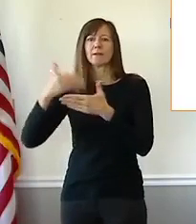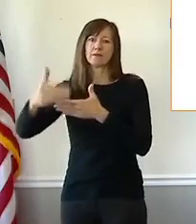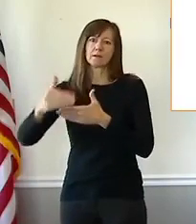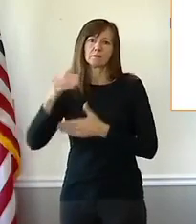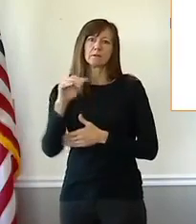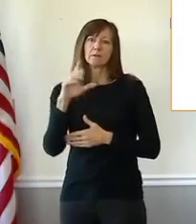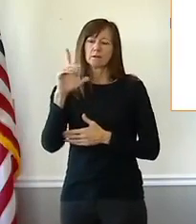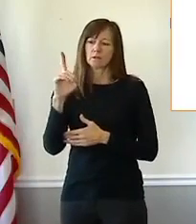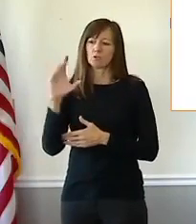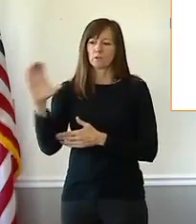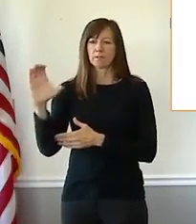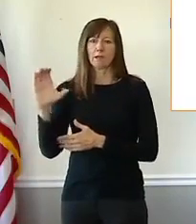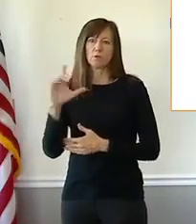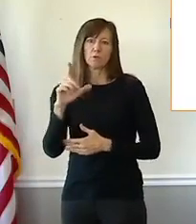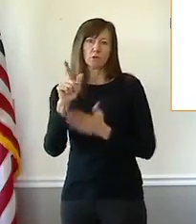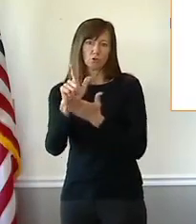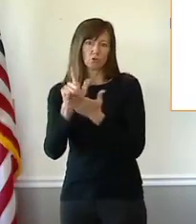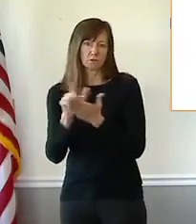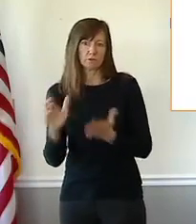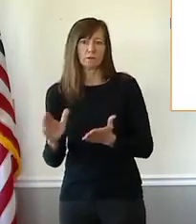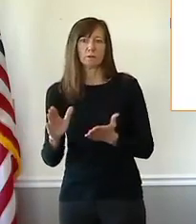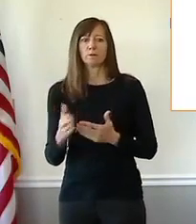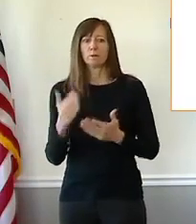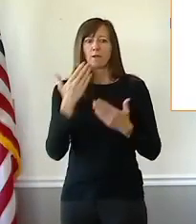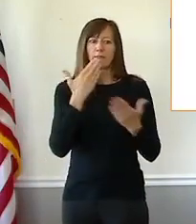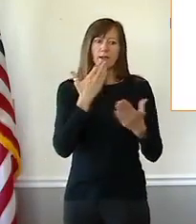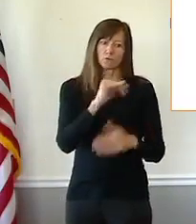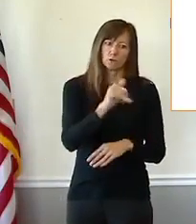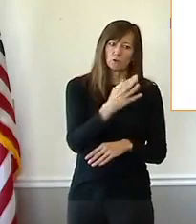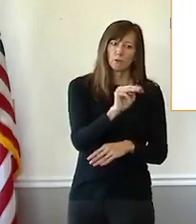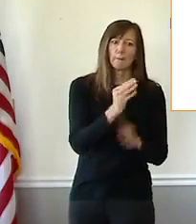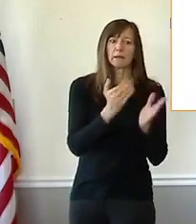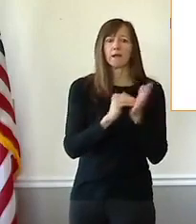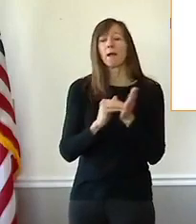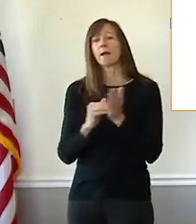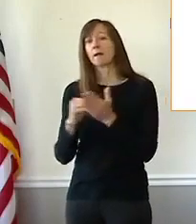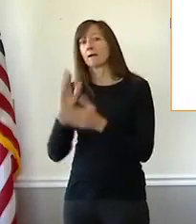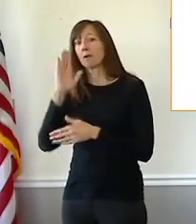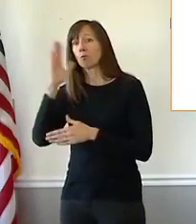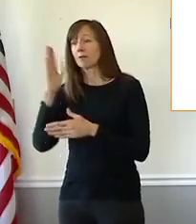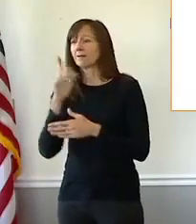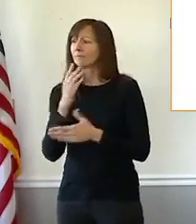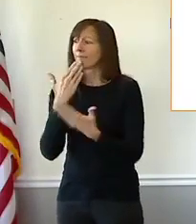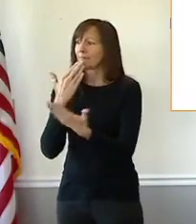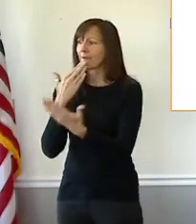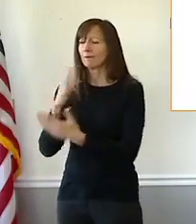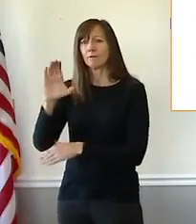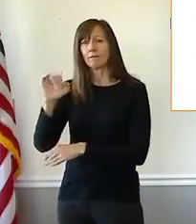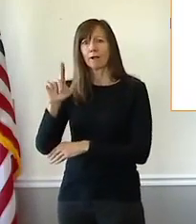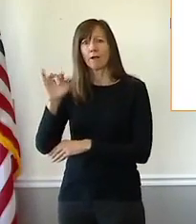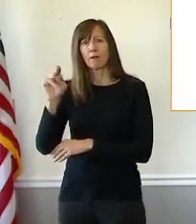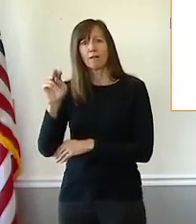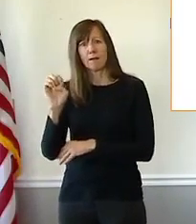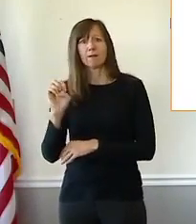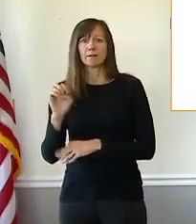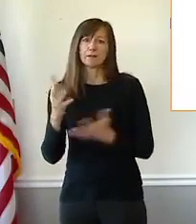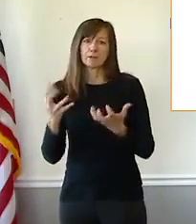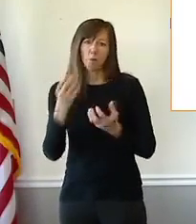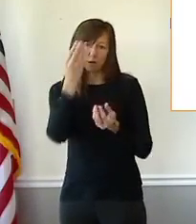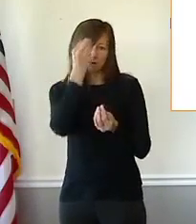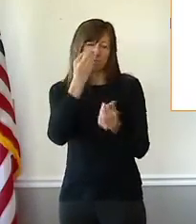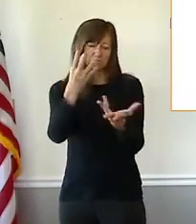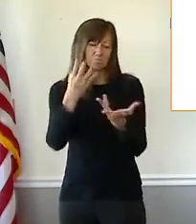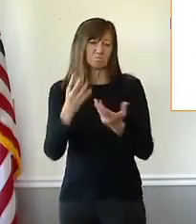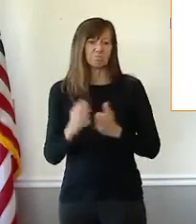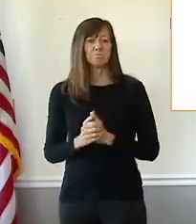Caroline continue the great work of the county attorney's office. So I thought you'd like to know that. And you likely know